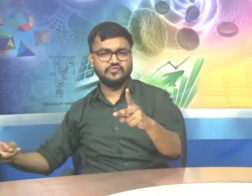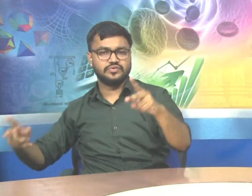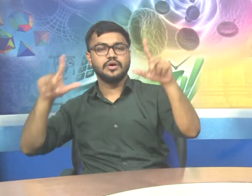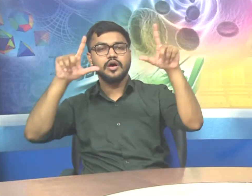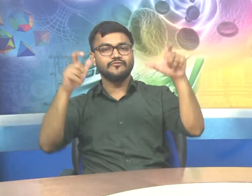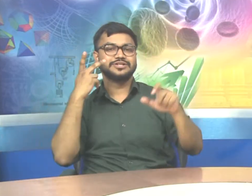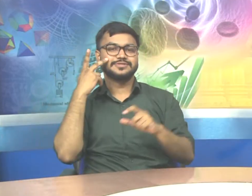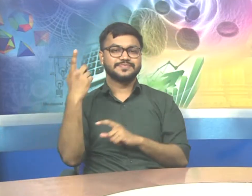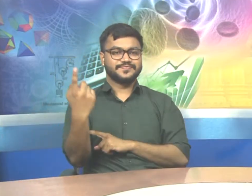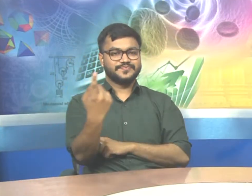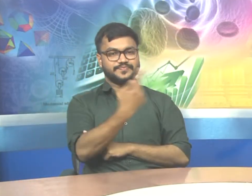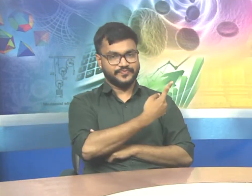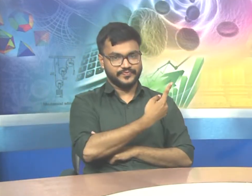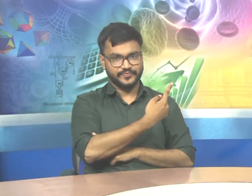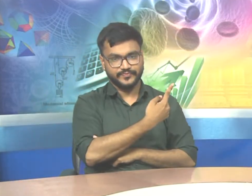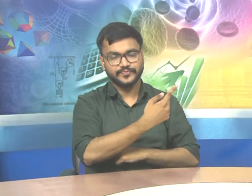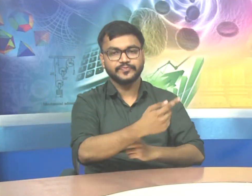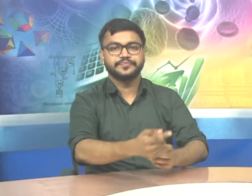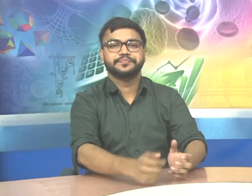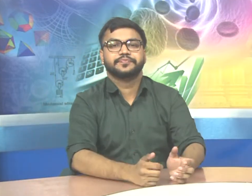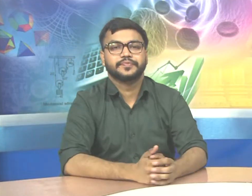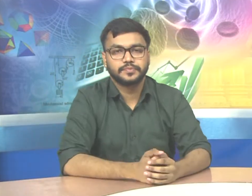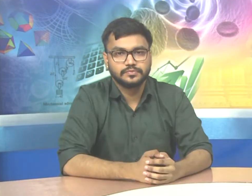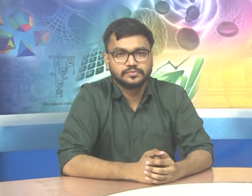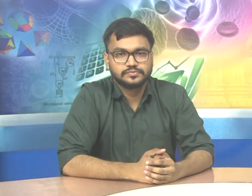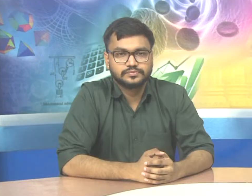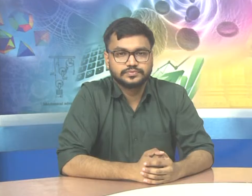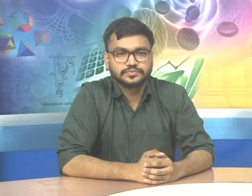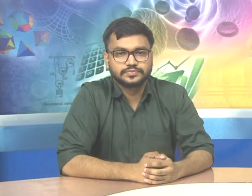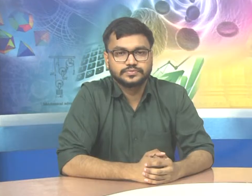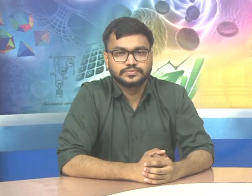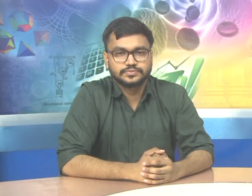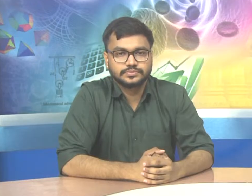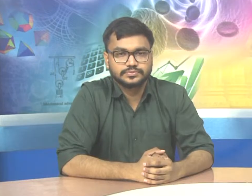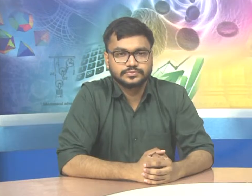sound energy, radiant energy, etc.